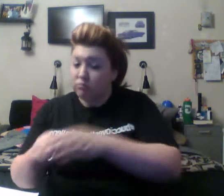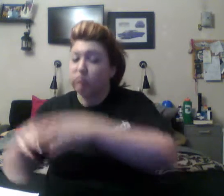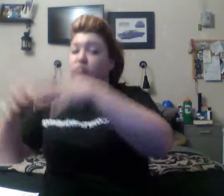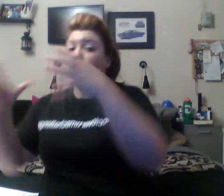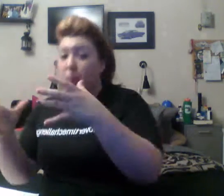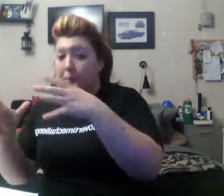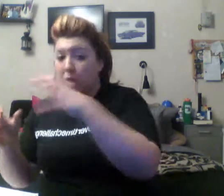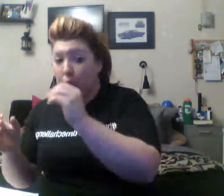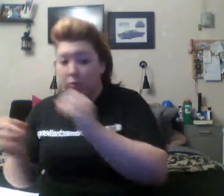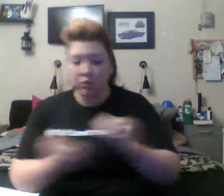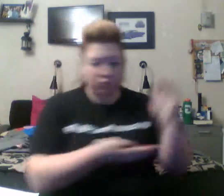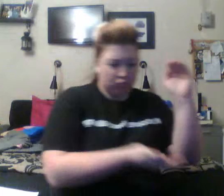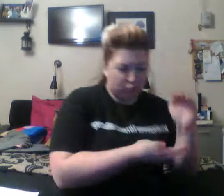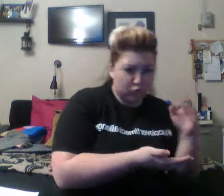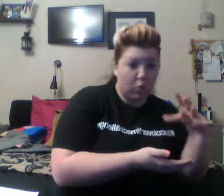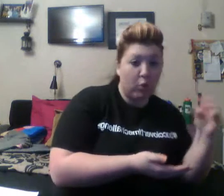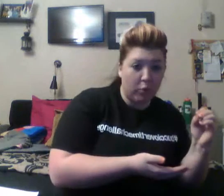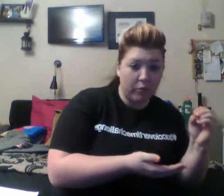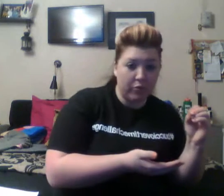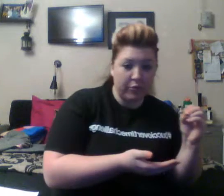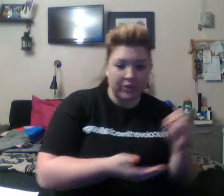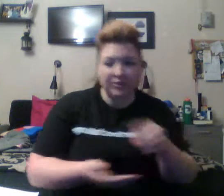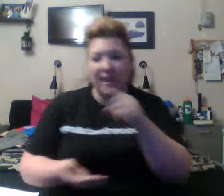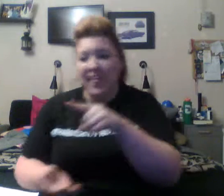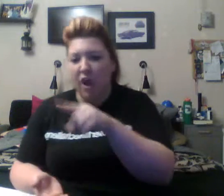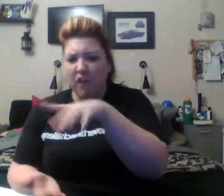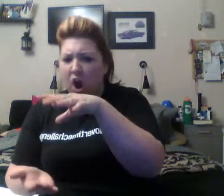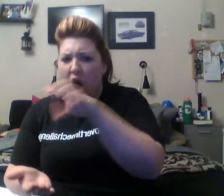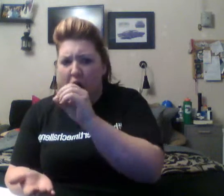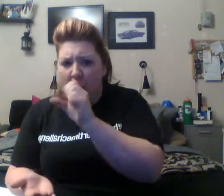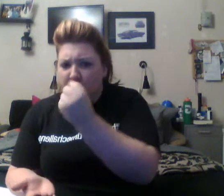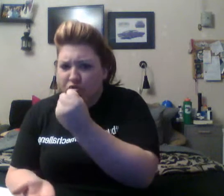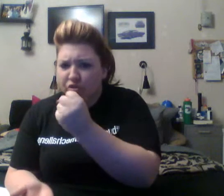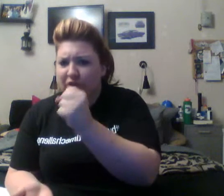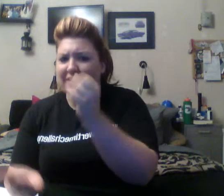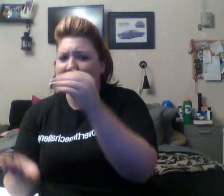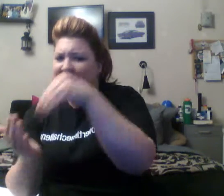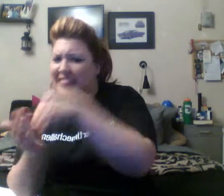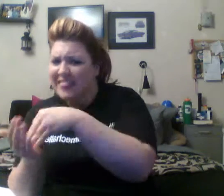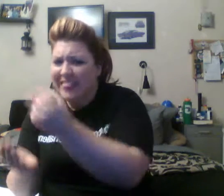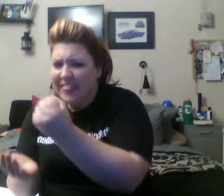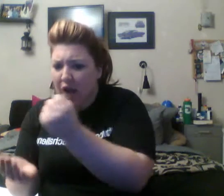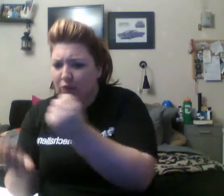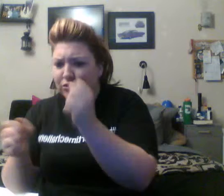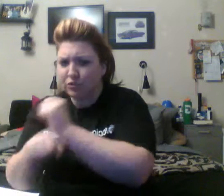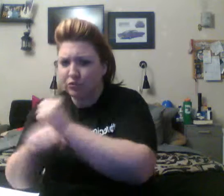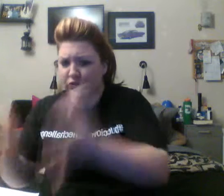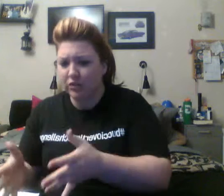practical. But if it's a smaller corporation or business and you can actually do that, they'll do what's called the second check, which is to ensure that every check that's been printed was